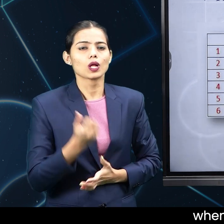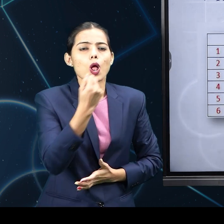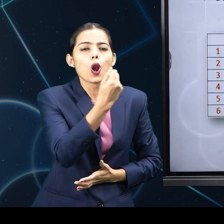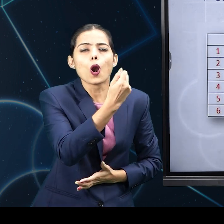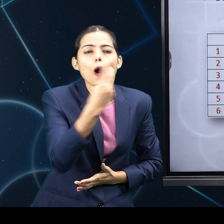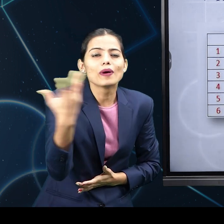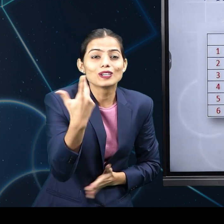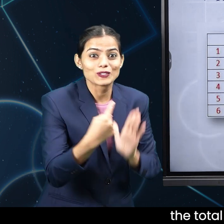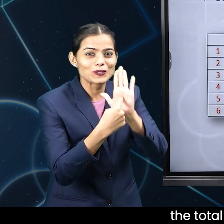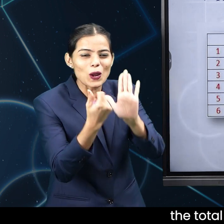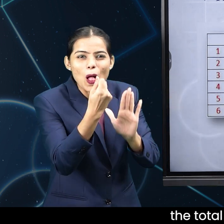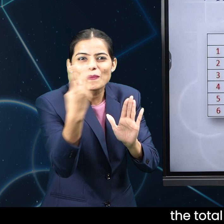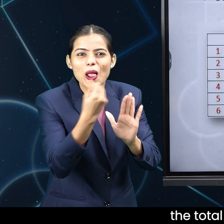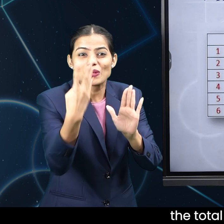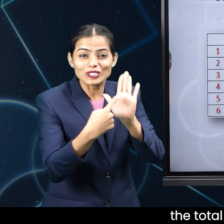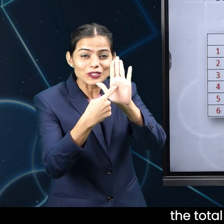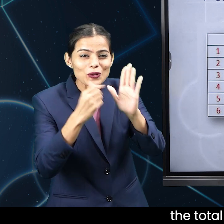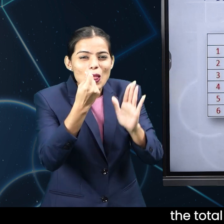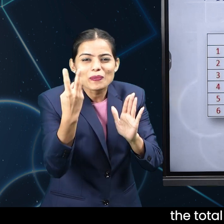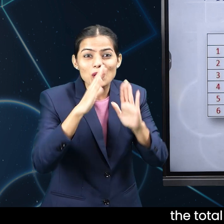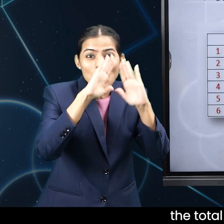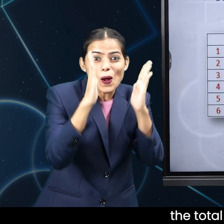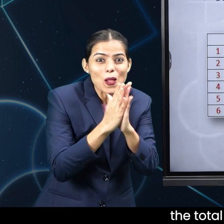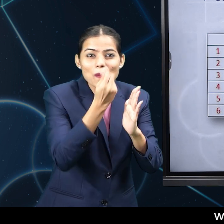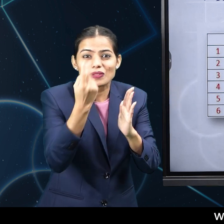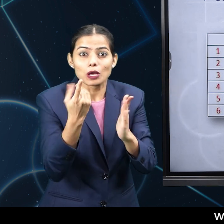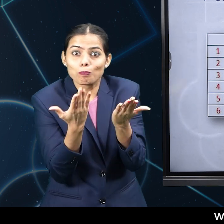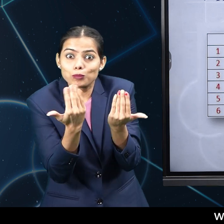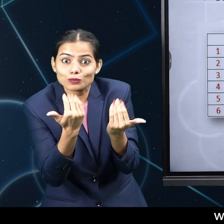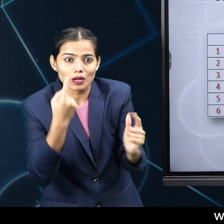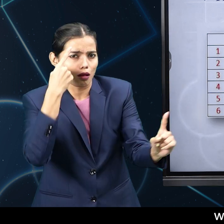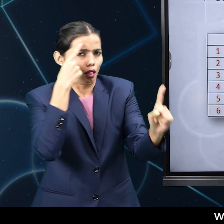The figure shows the total number of possible outcomes when 2 dice are rolled.